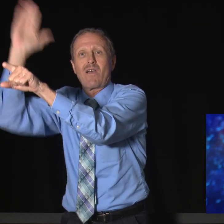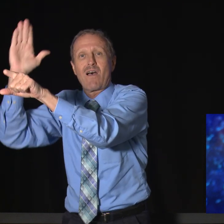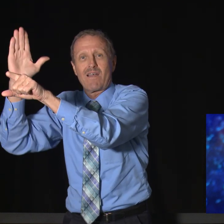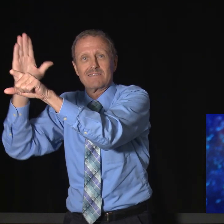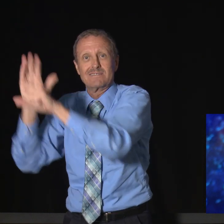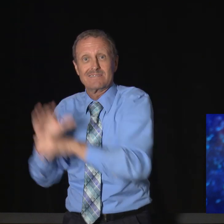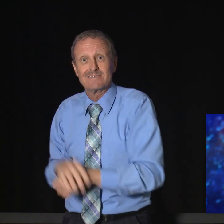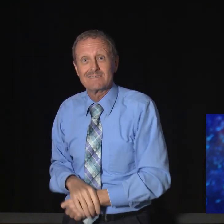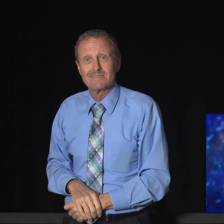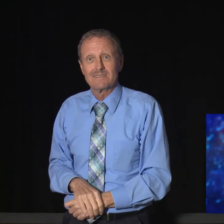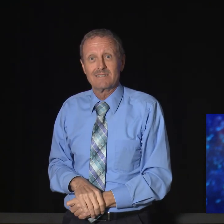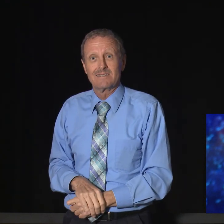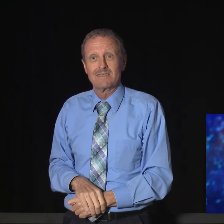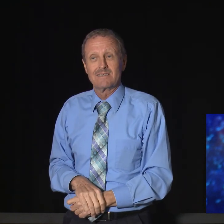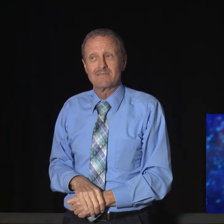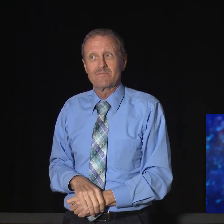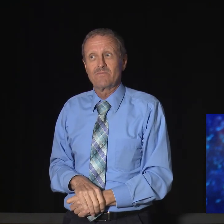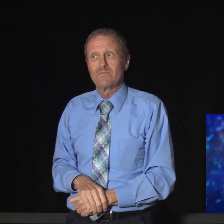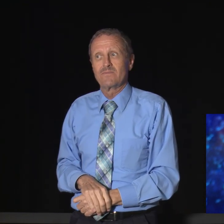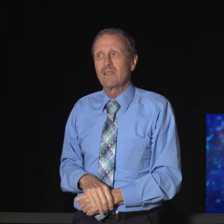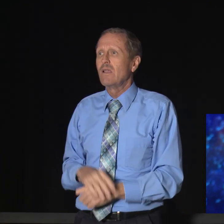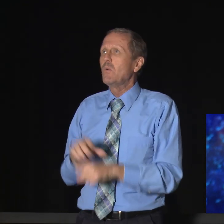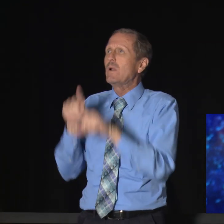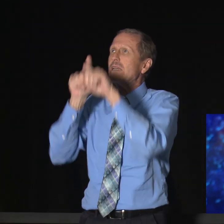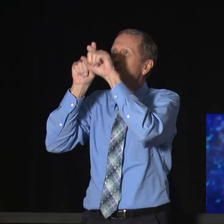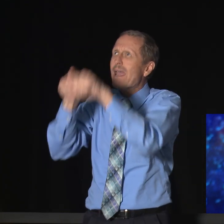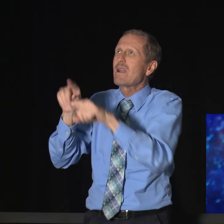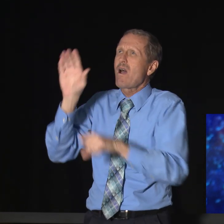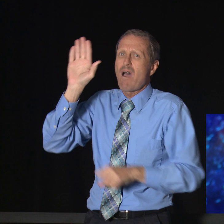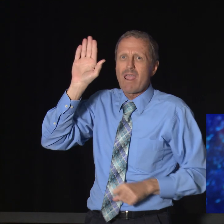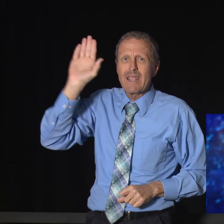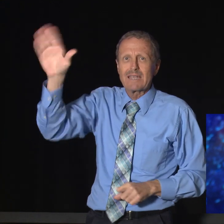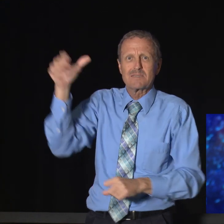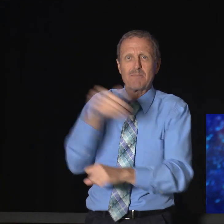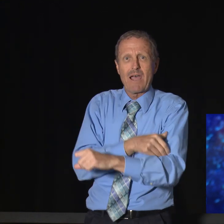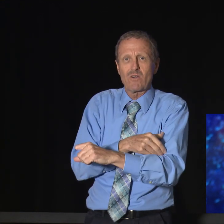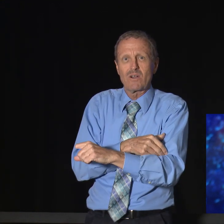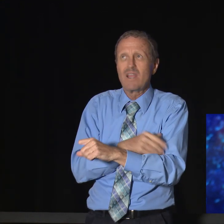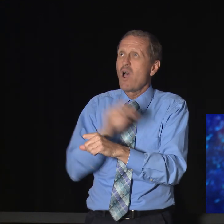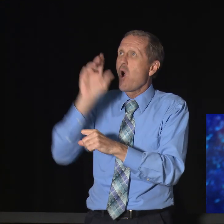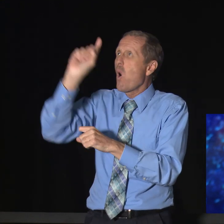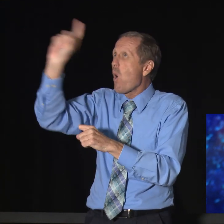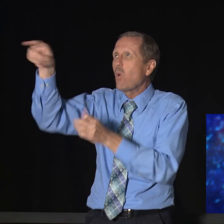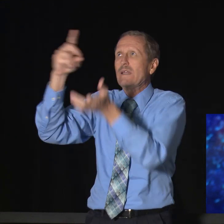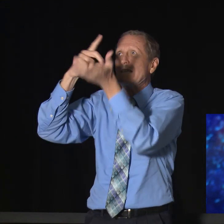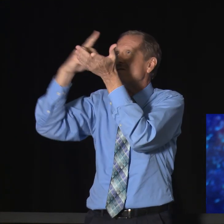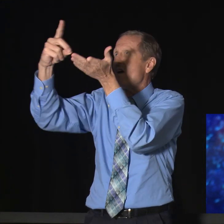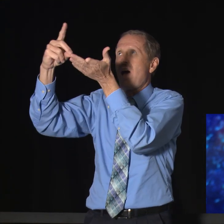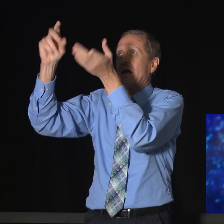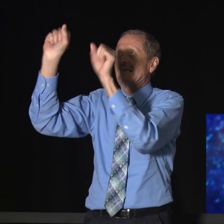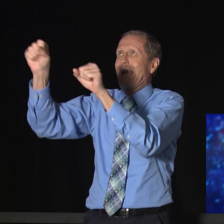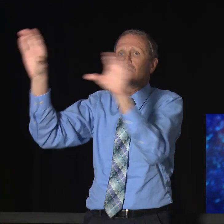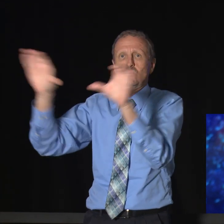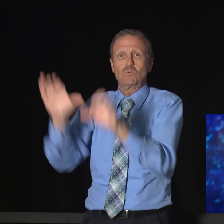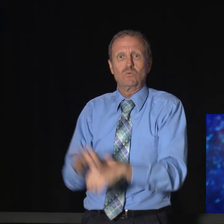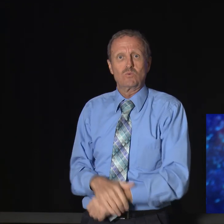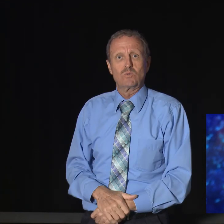God. We can depend on him to do what only divinity can do.